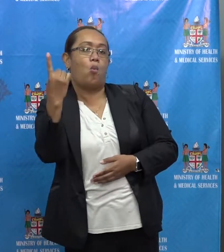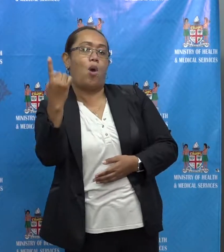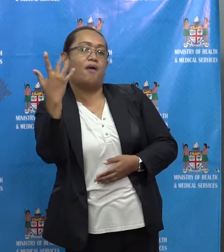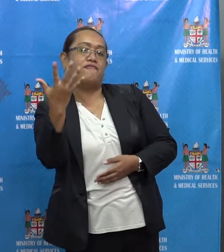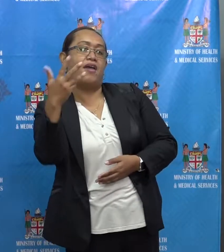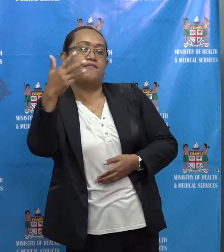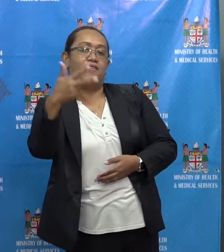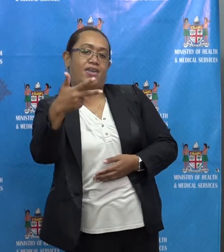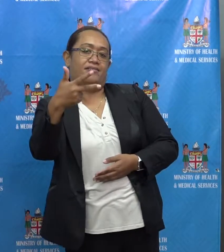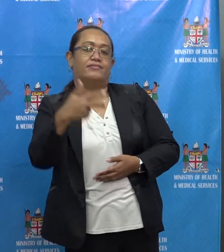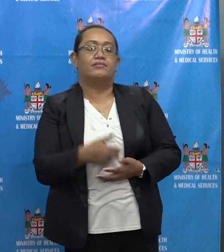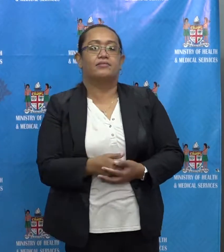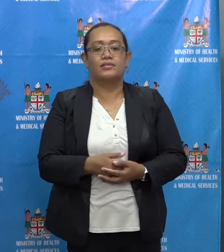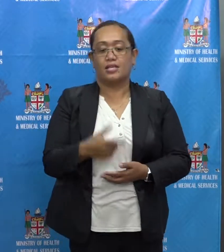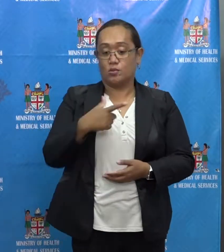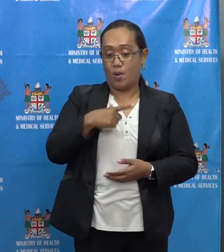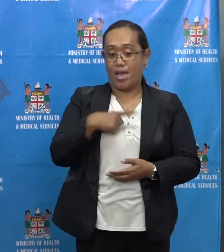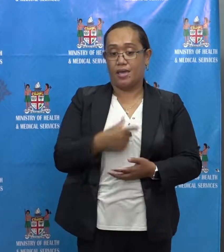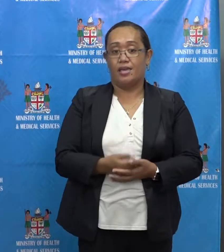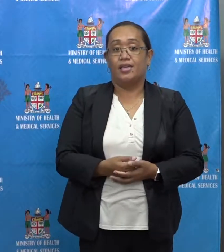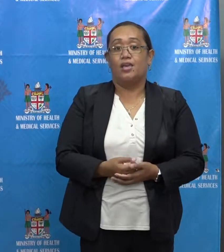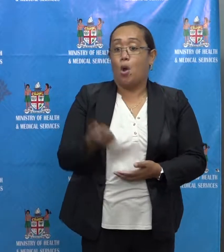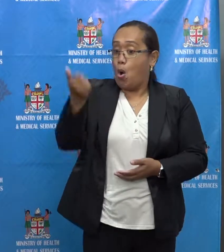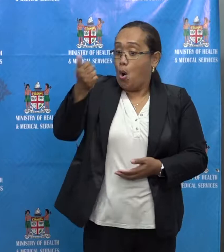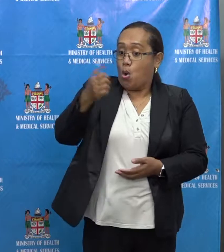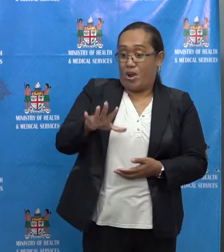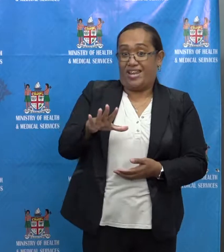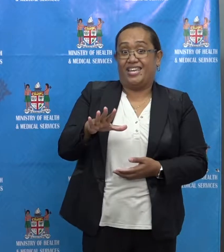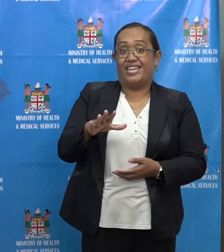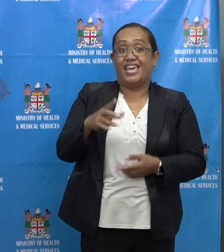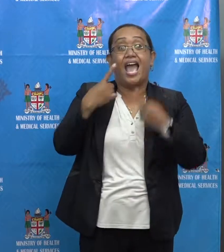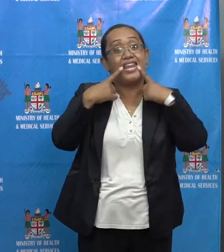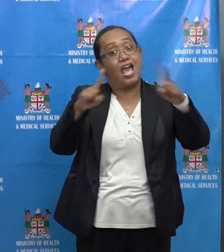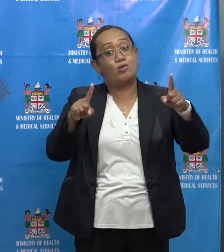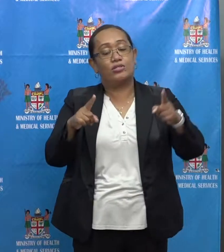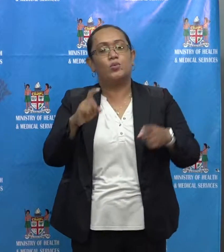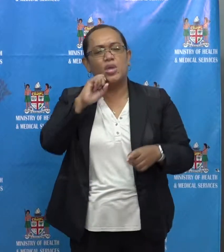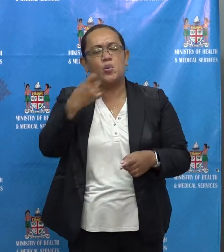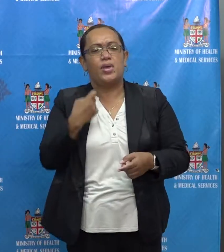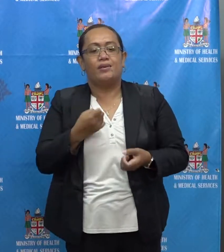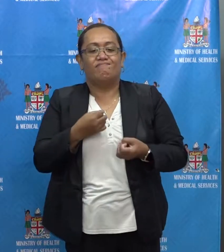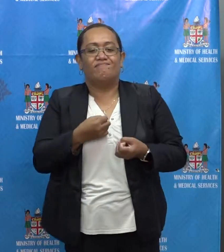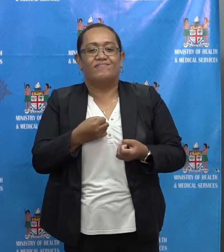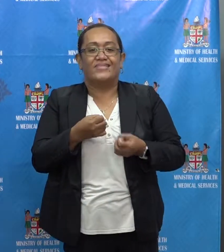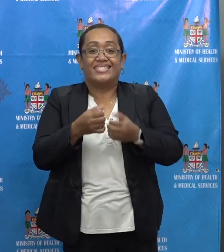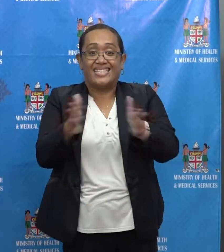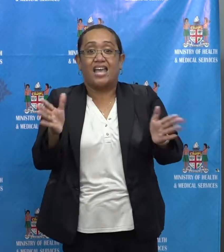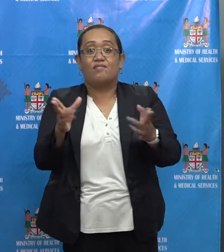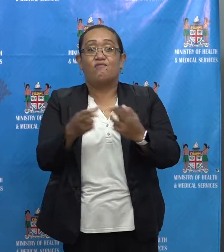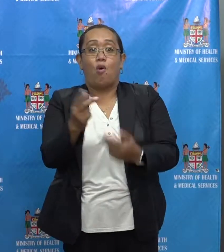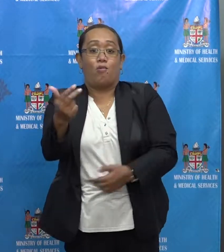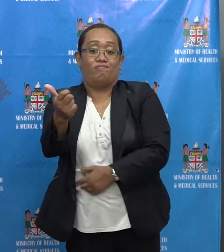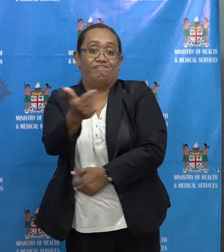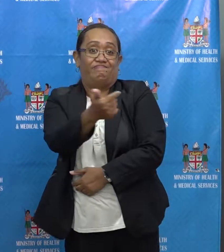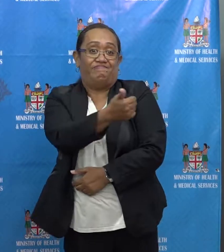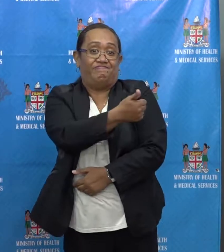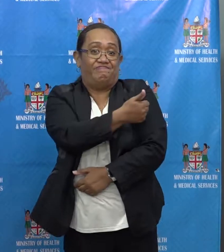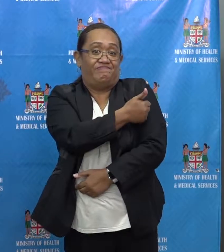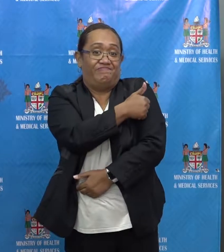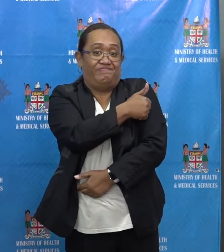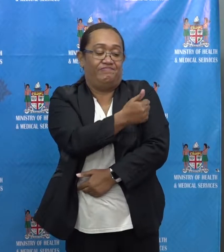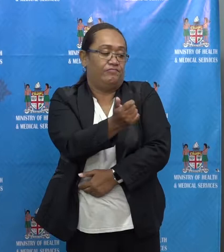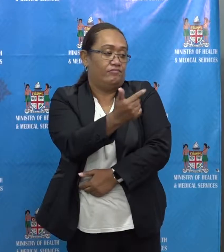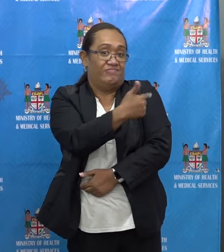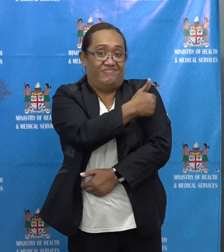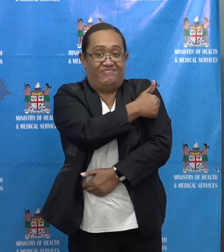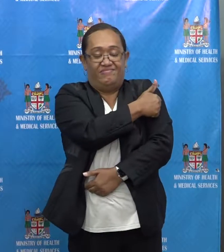As I've announced, we are deploying COVID-19 vaccines to be targeted groups in the West and in Suva.